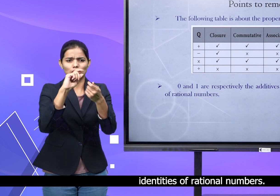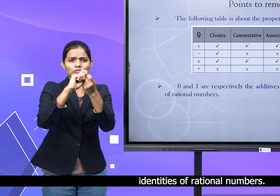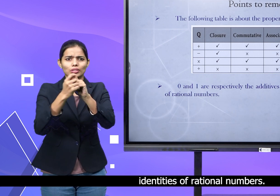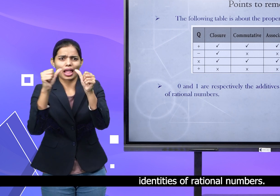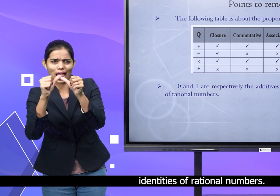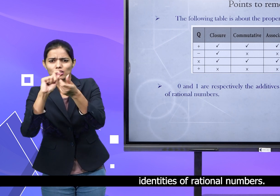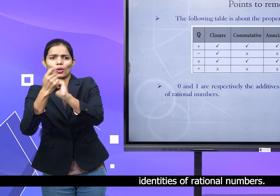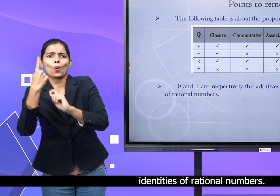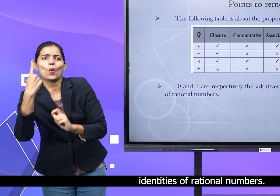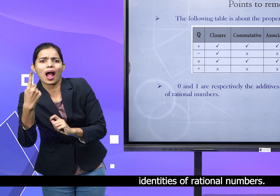numbers.